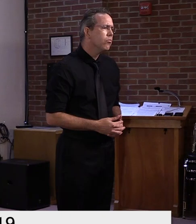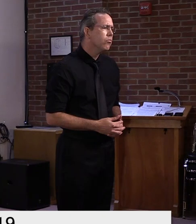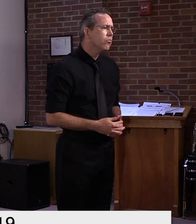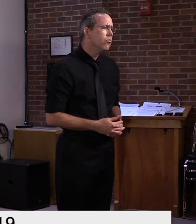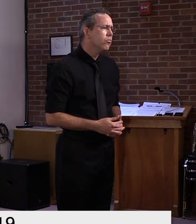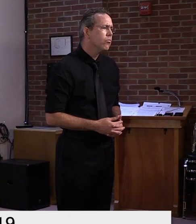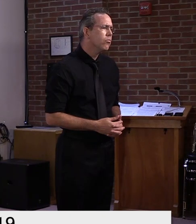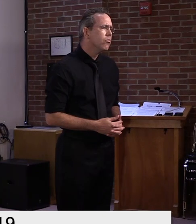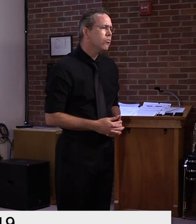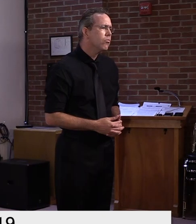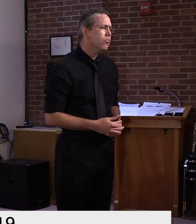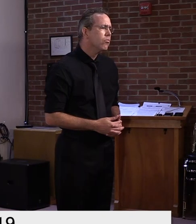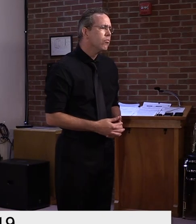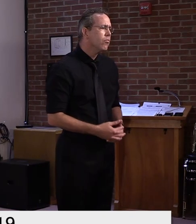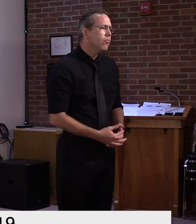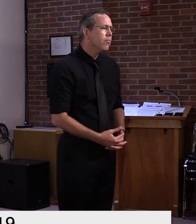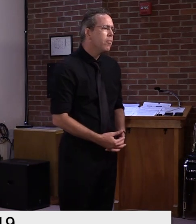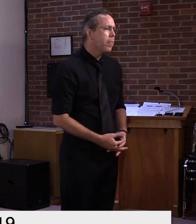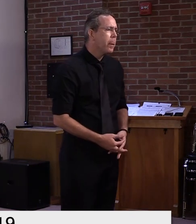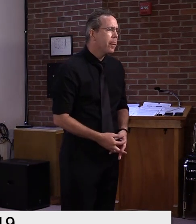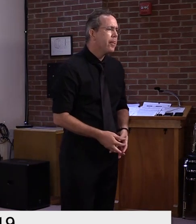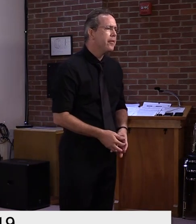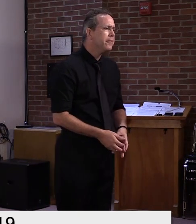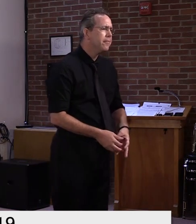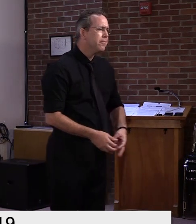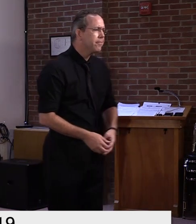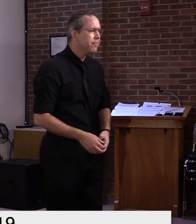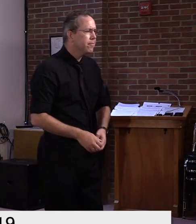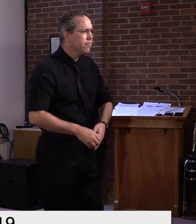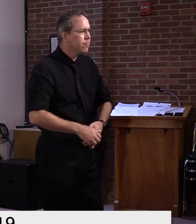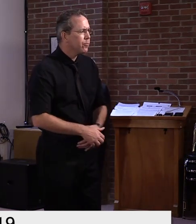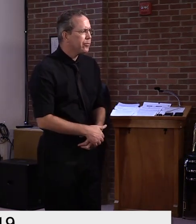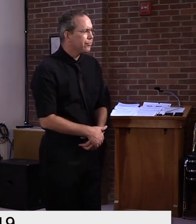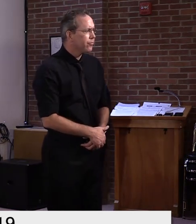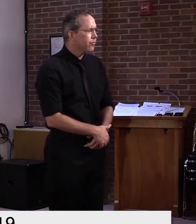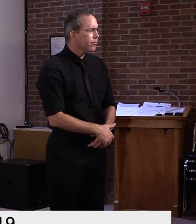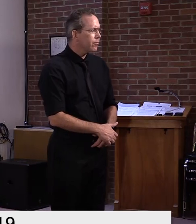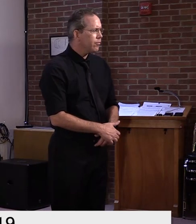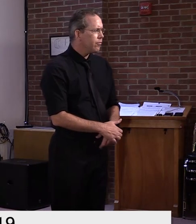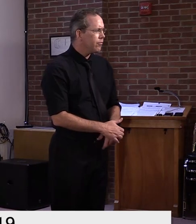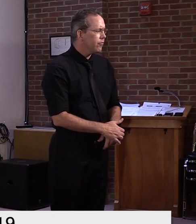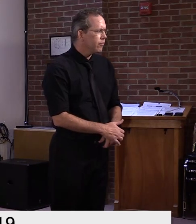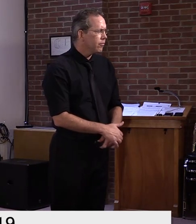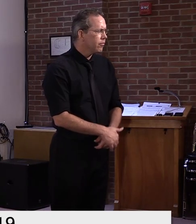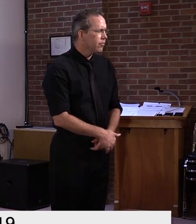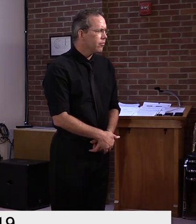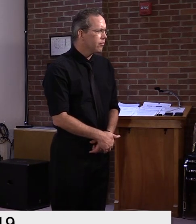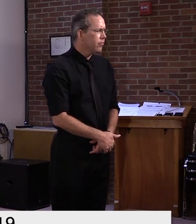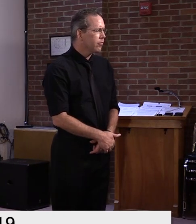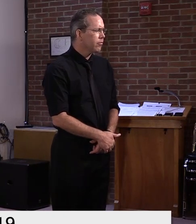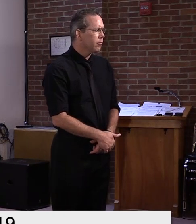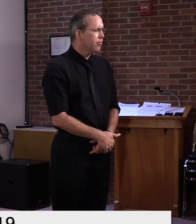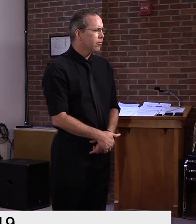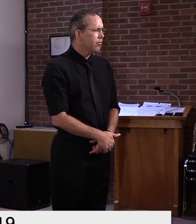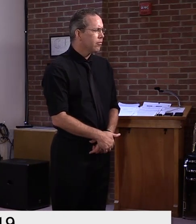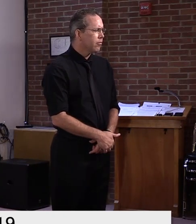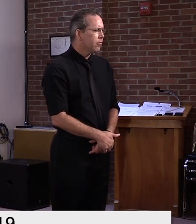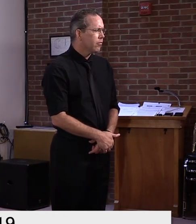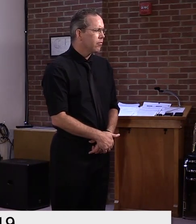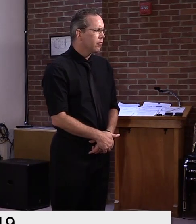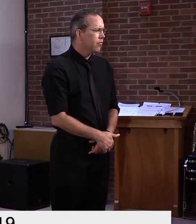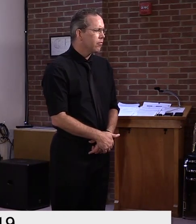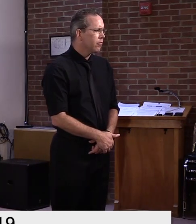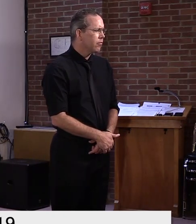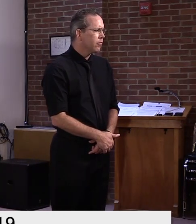a reader in Franklin County wants to know, why are teachers and support staff not listed